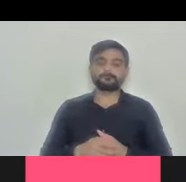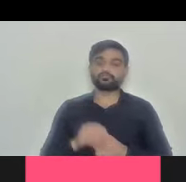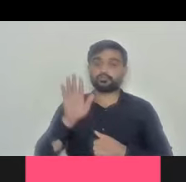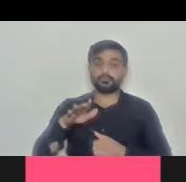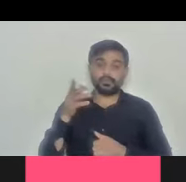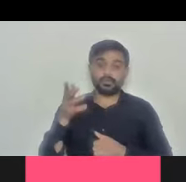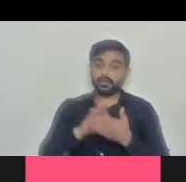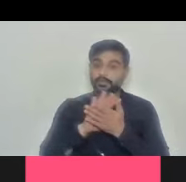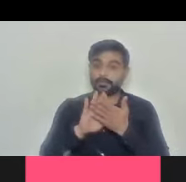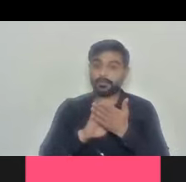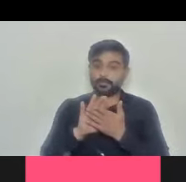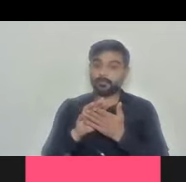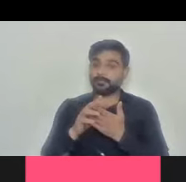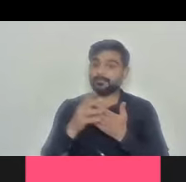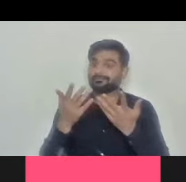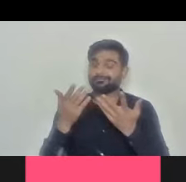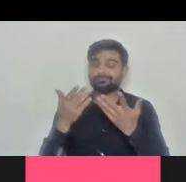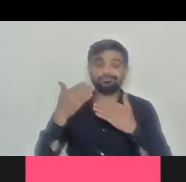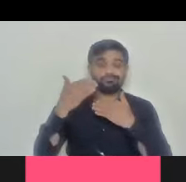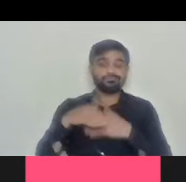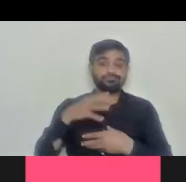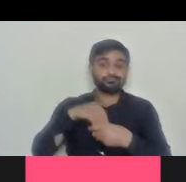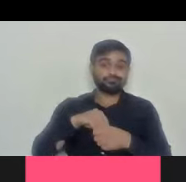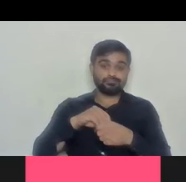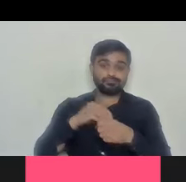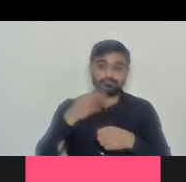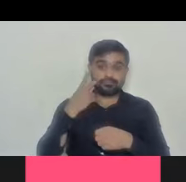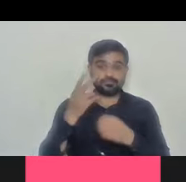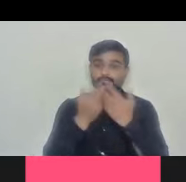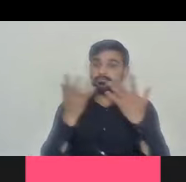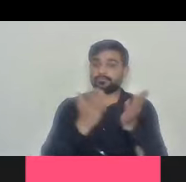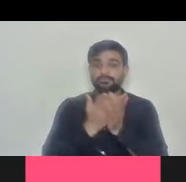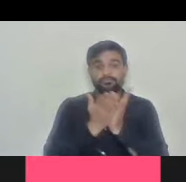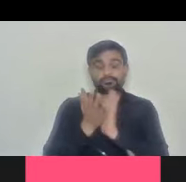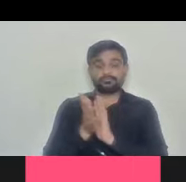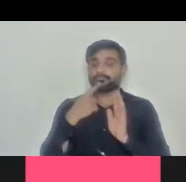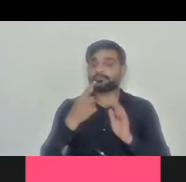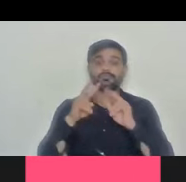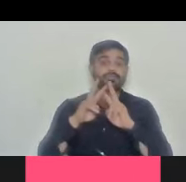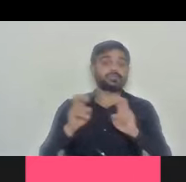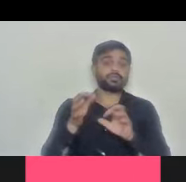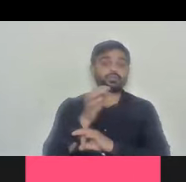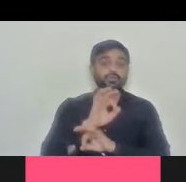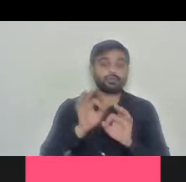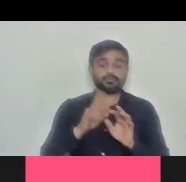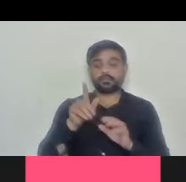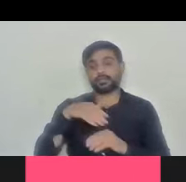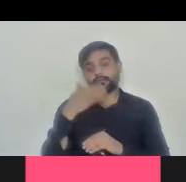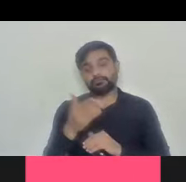you do not have that lens on that. Okay, maybe I am seeing it in a certain way, but it might exist in a certain way. And then